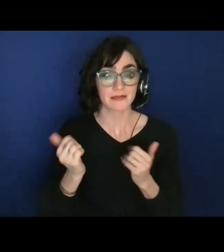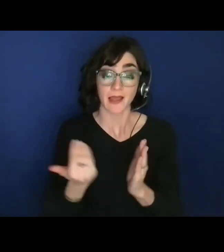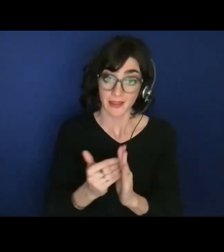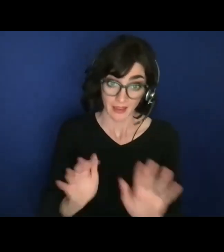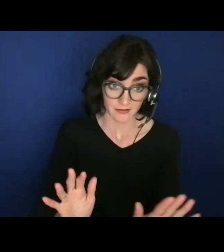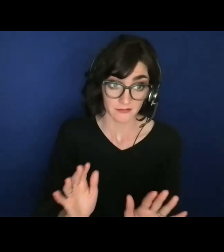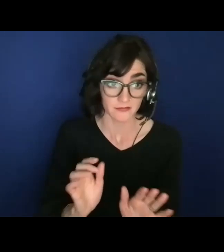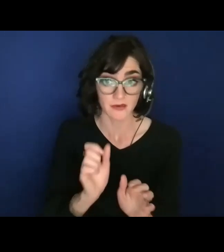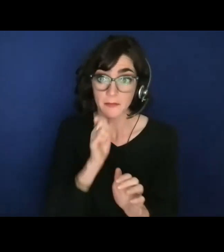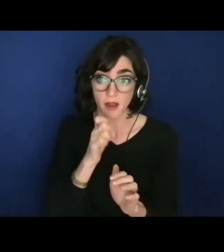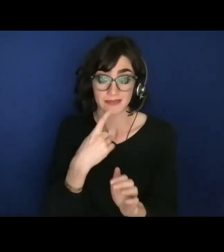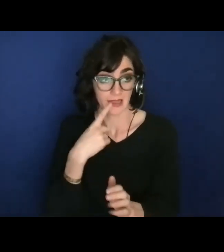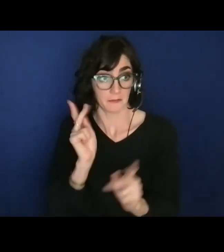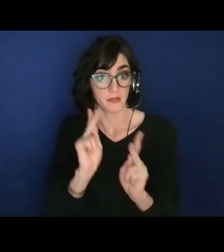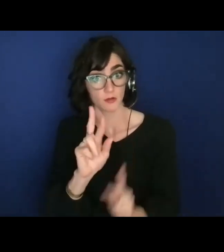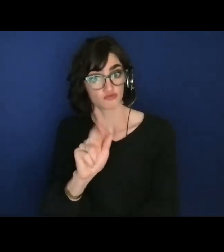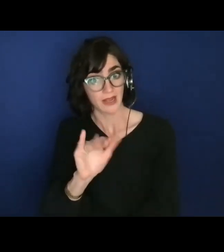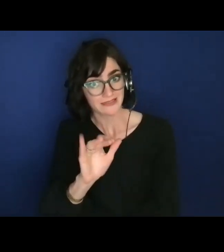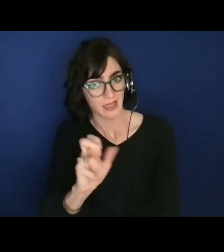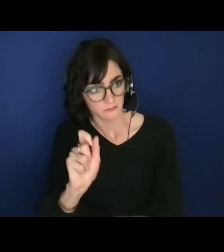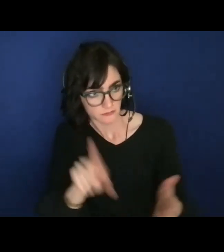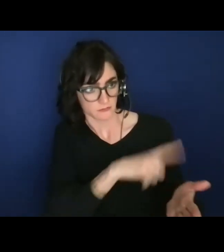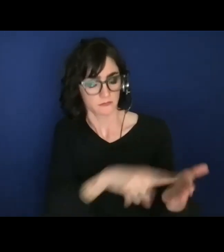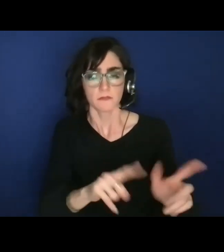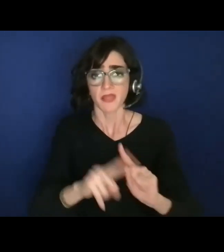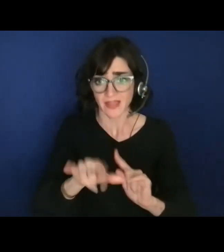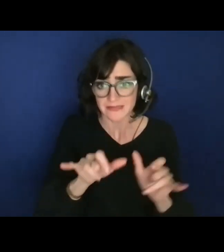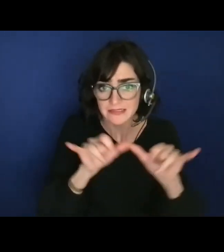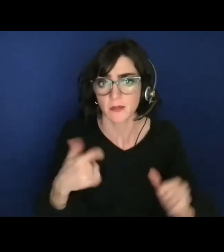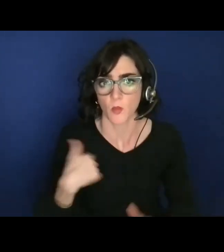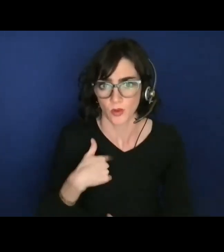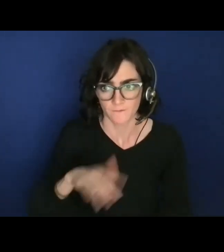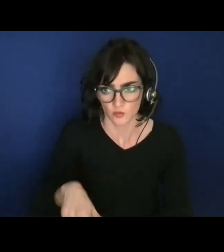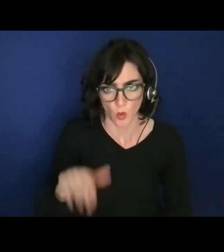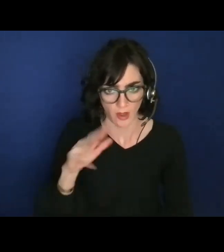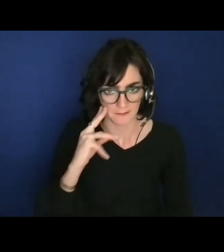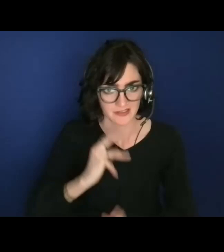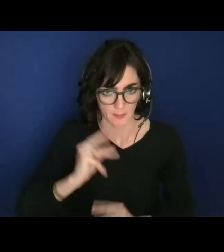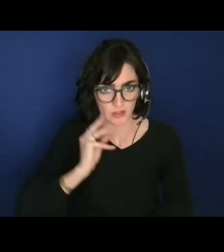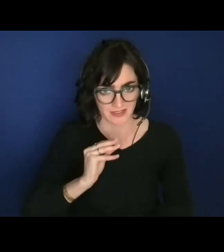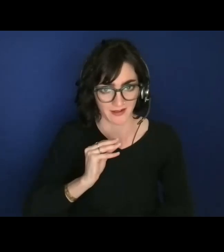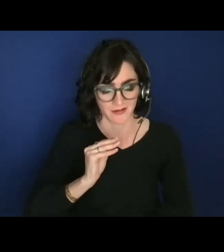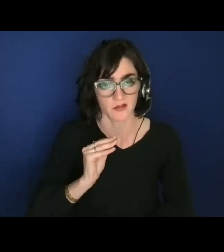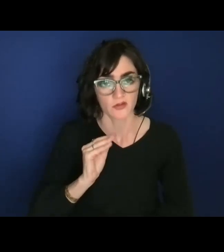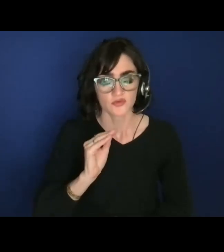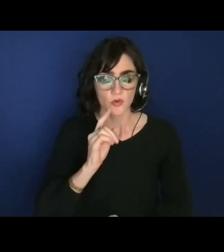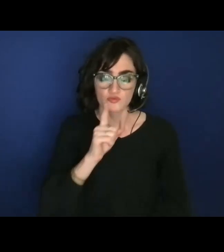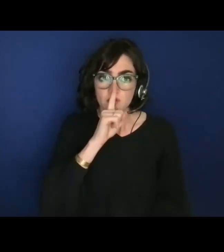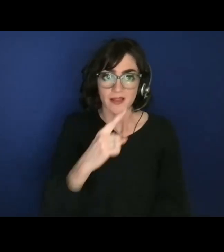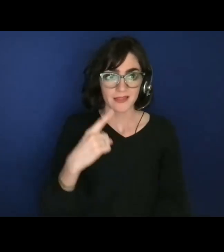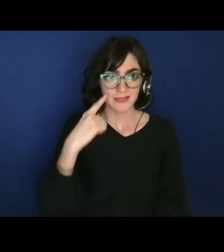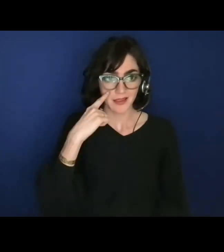saying that people are racist. I'm just saying that this is the system that we've grown up in. And so I really think